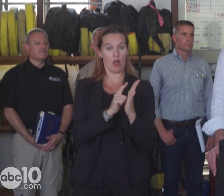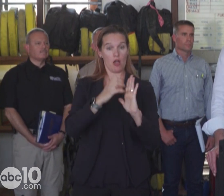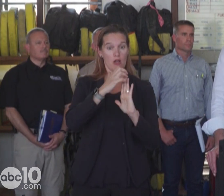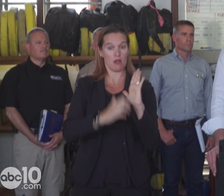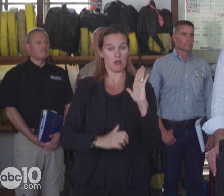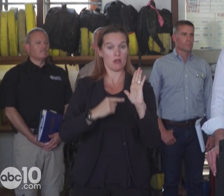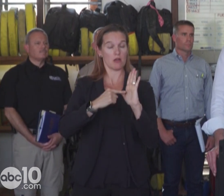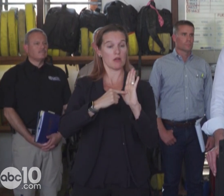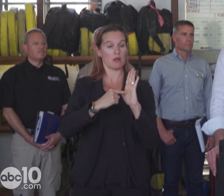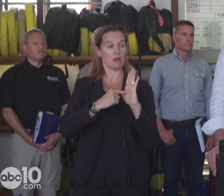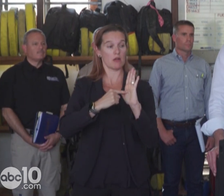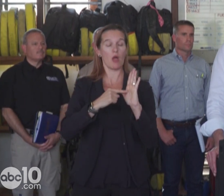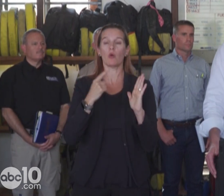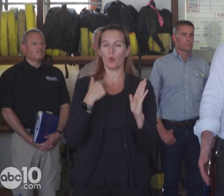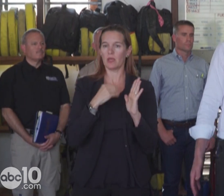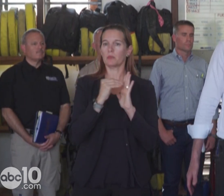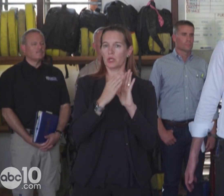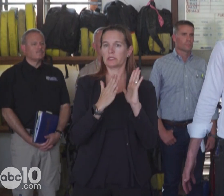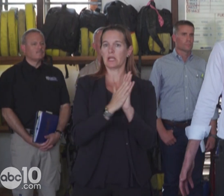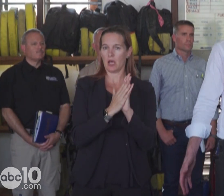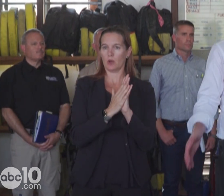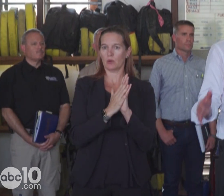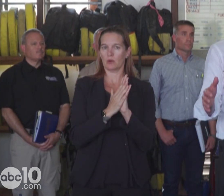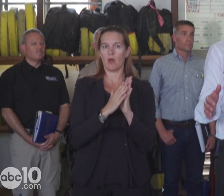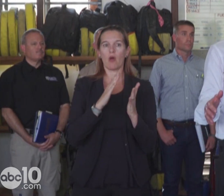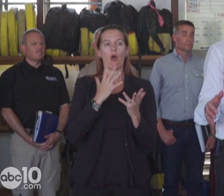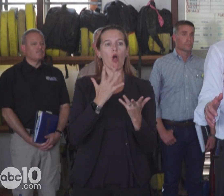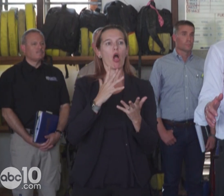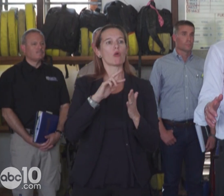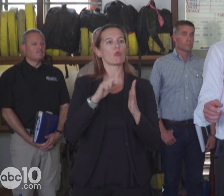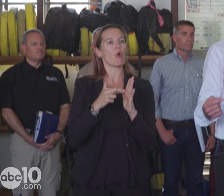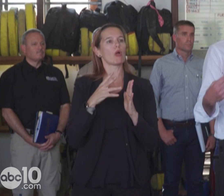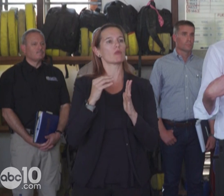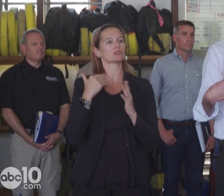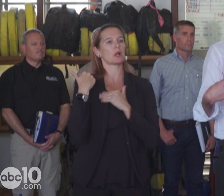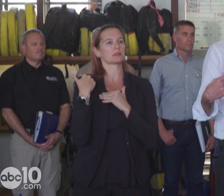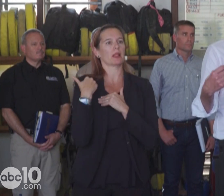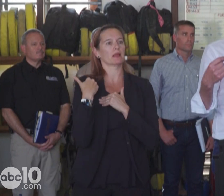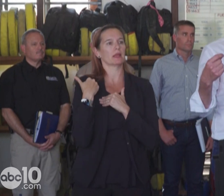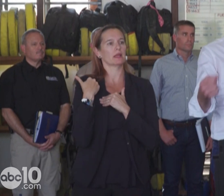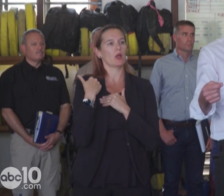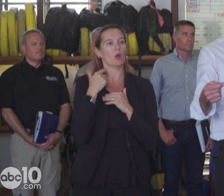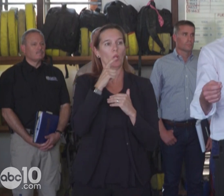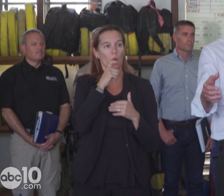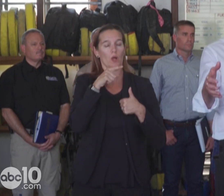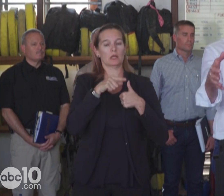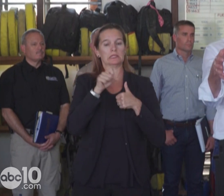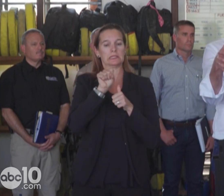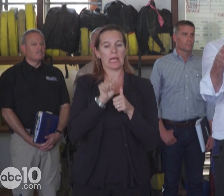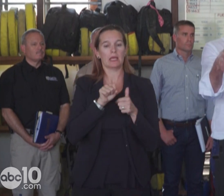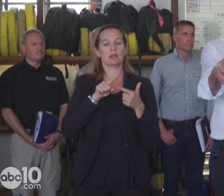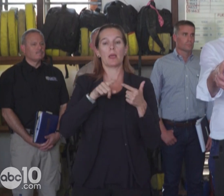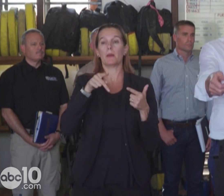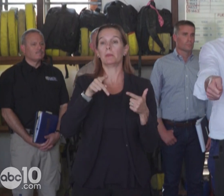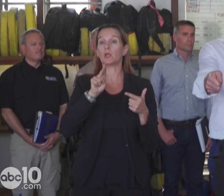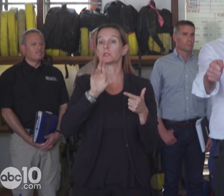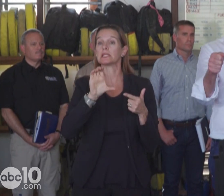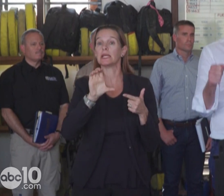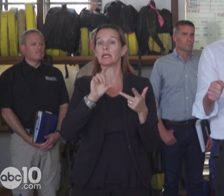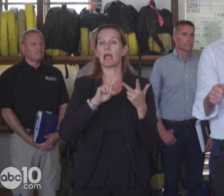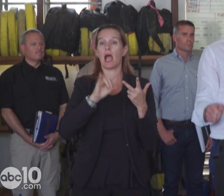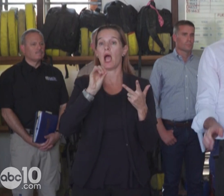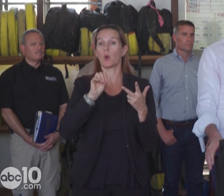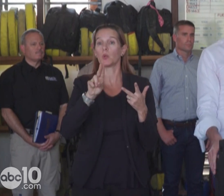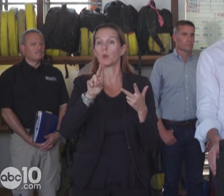measurable roles and responsibilities that we all will play, the state, Public Utilities Commission, the IOUs,